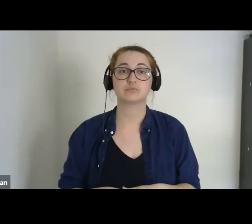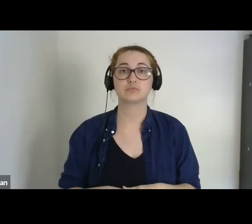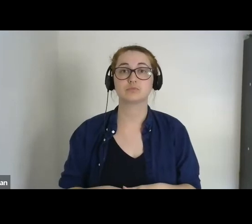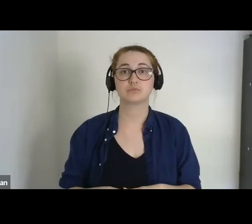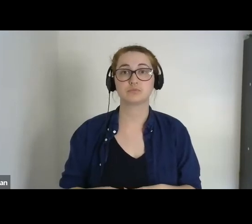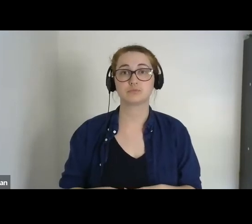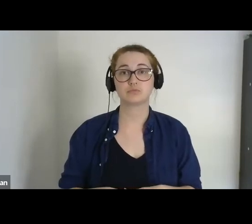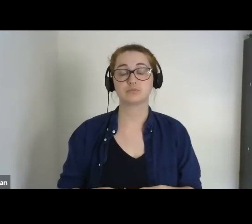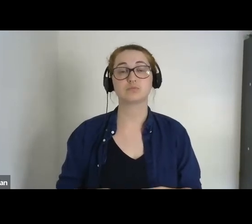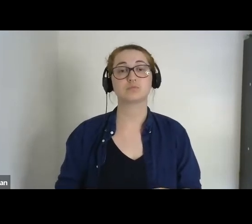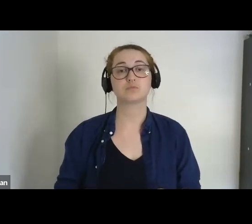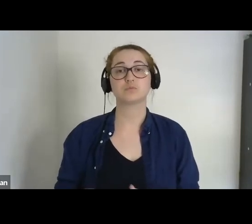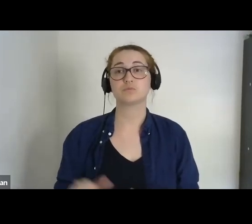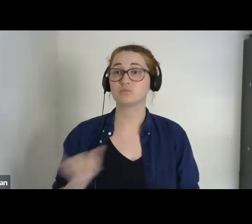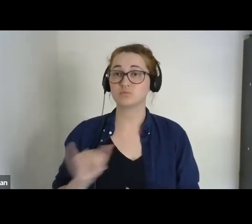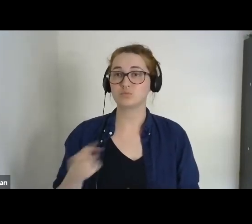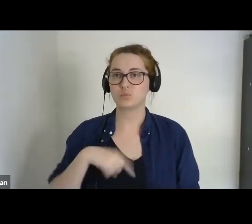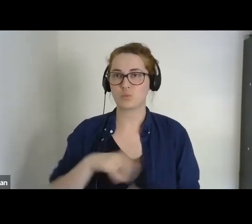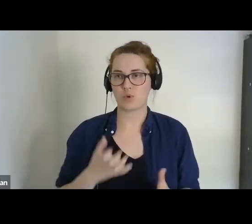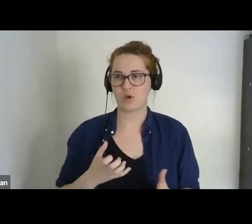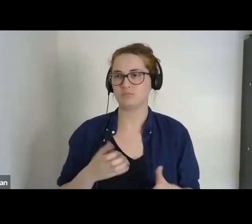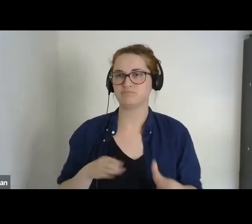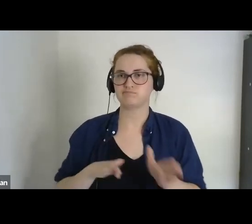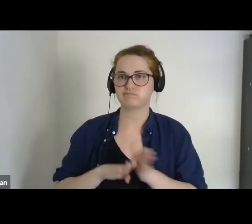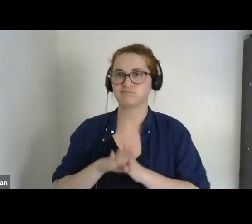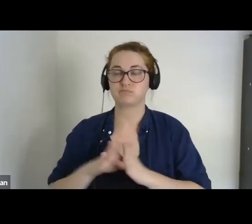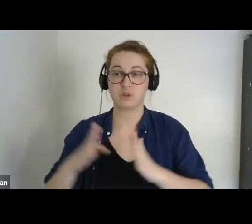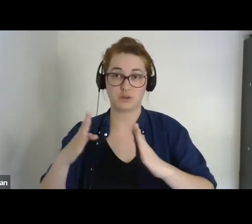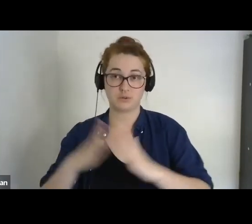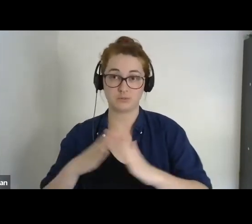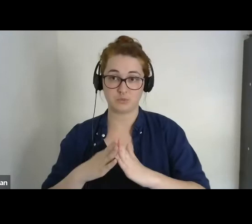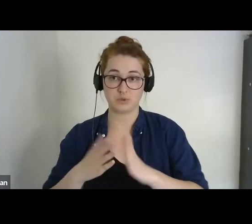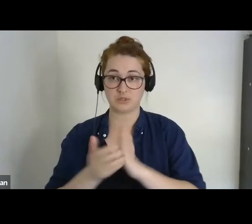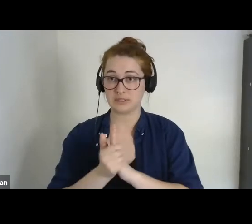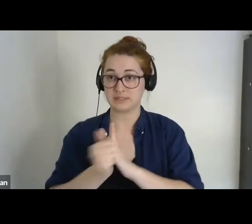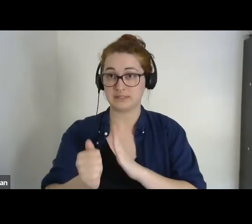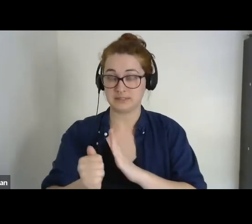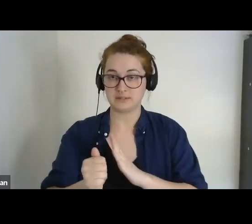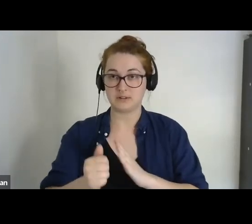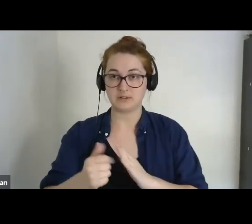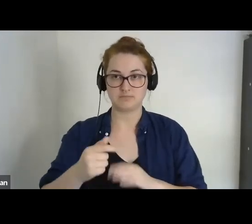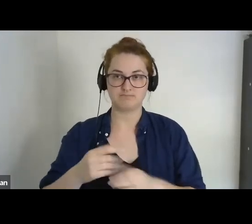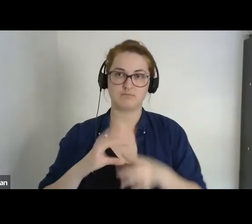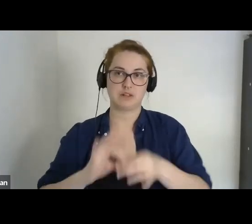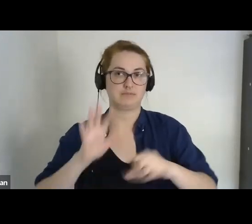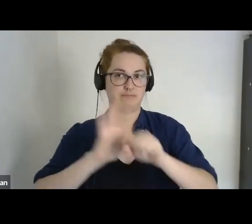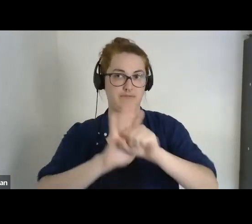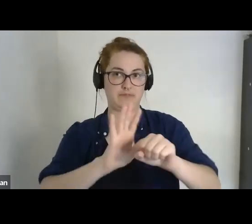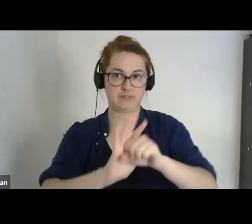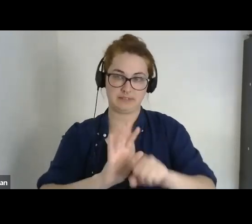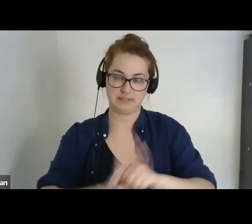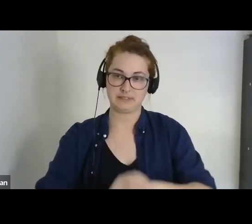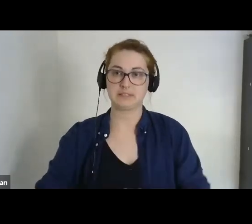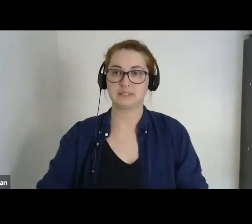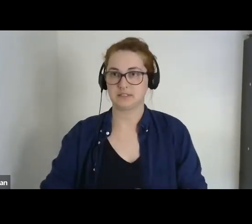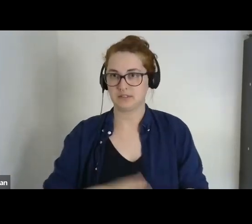try to contribute to build community capacity to advocate for better implementation of the rights